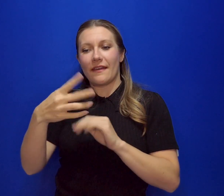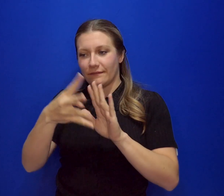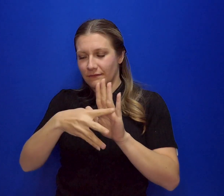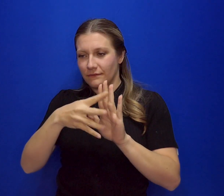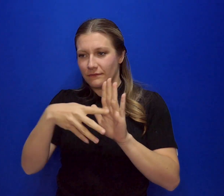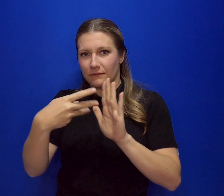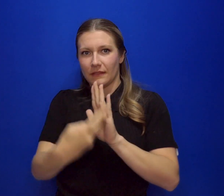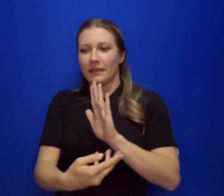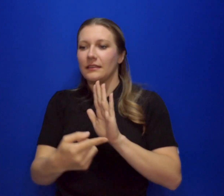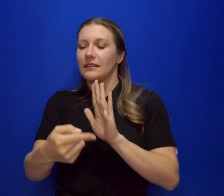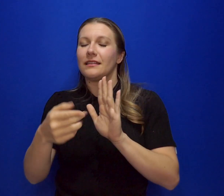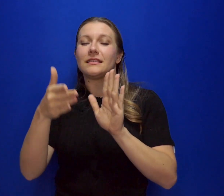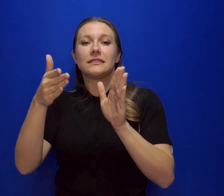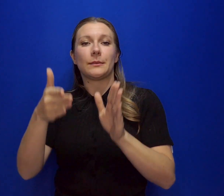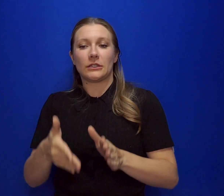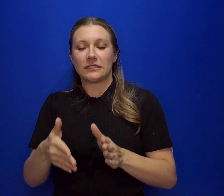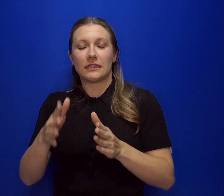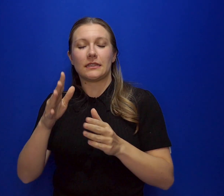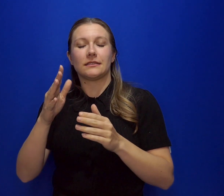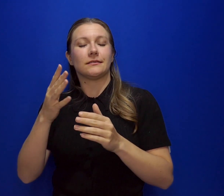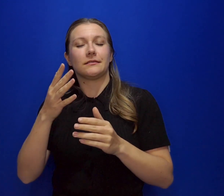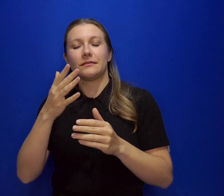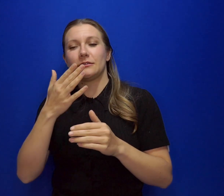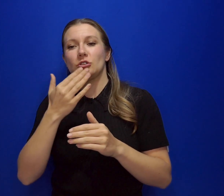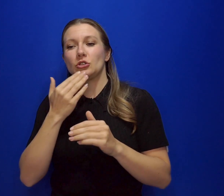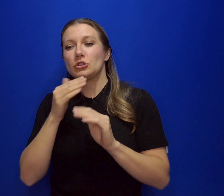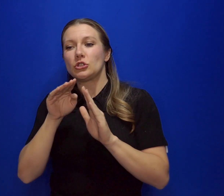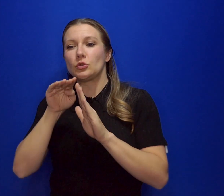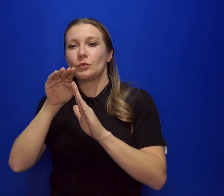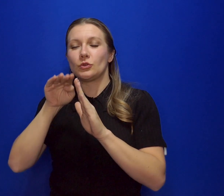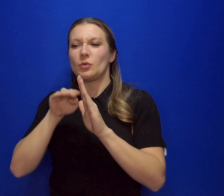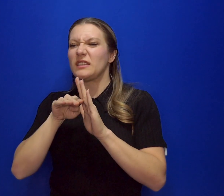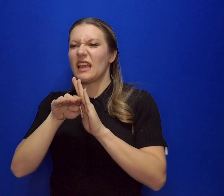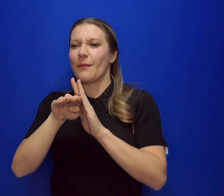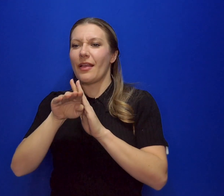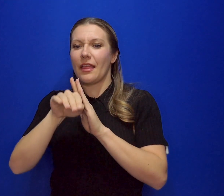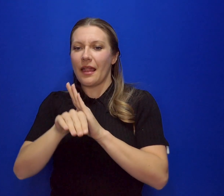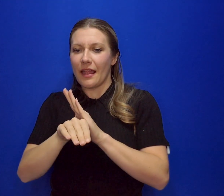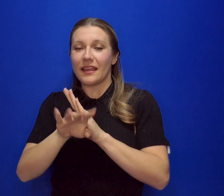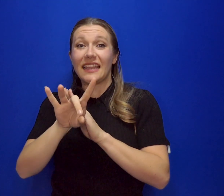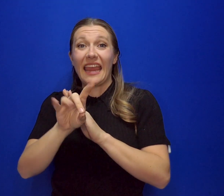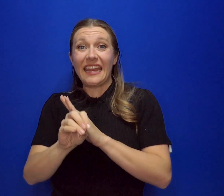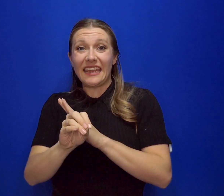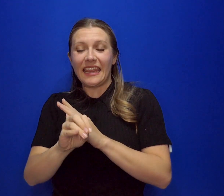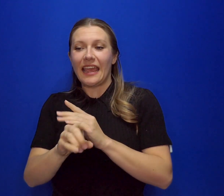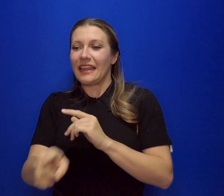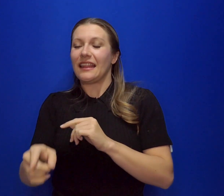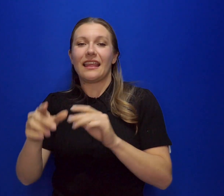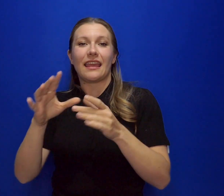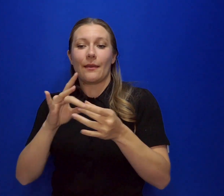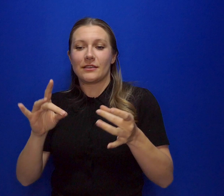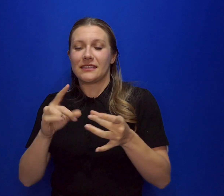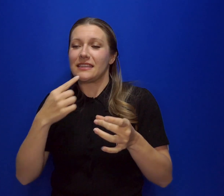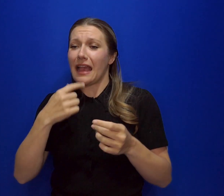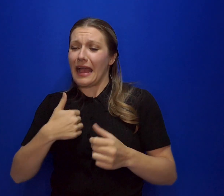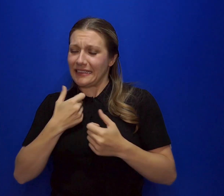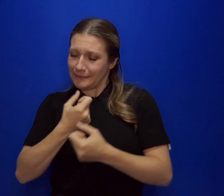kid's, blood sugar super stable, and then it dipped down to 80, and then the caption says like, I saved their life with a cookie. I'm like,